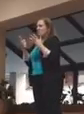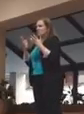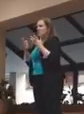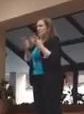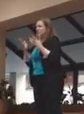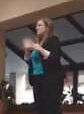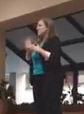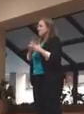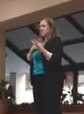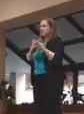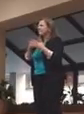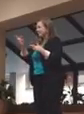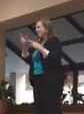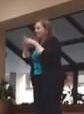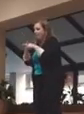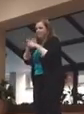take.